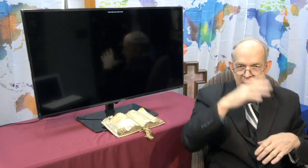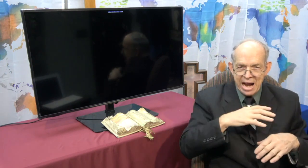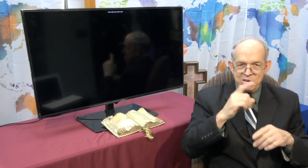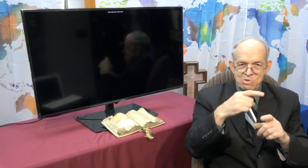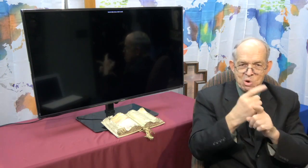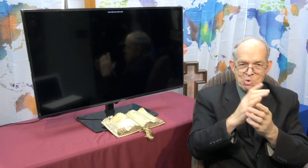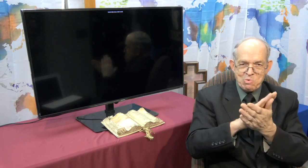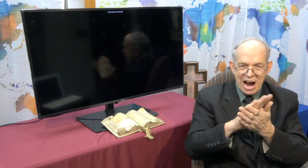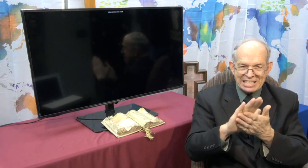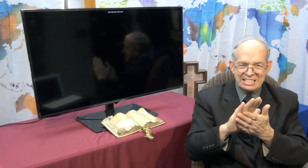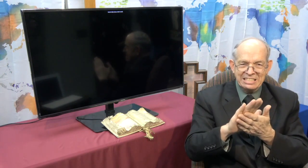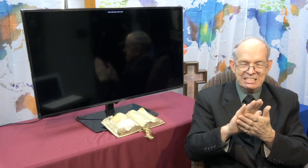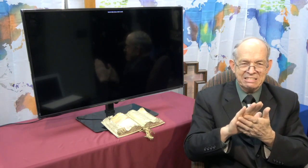man righteousness.